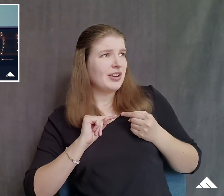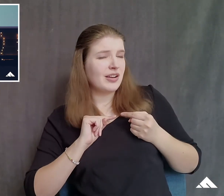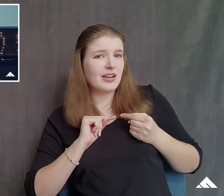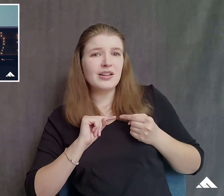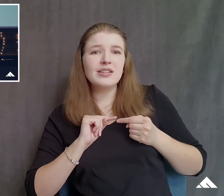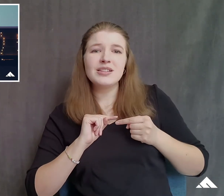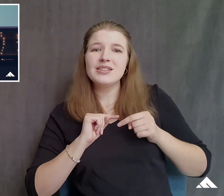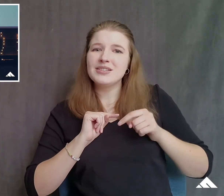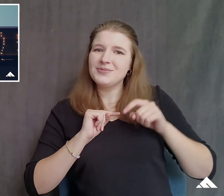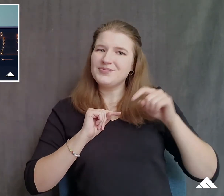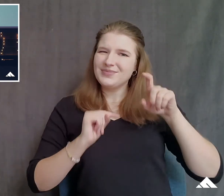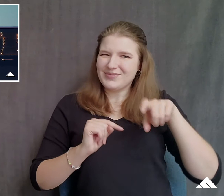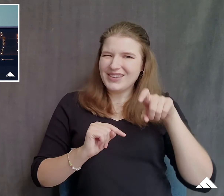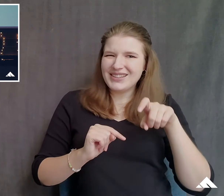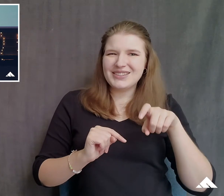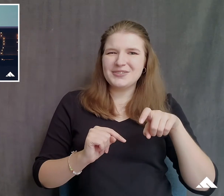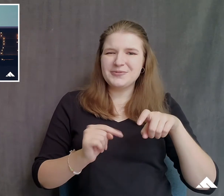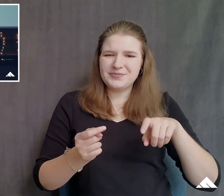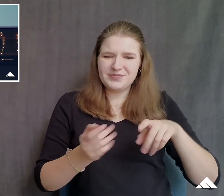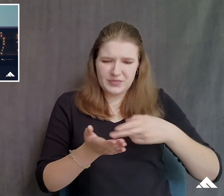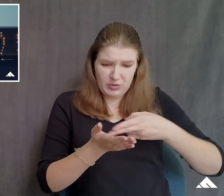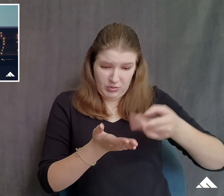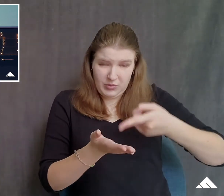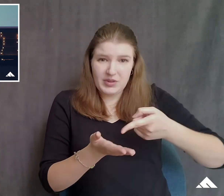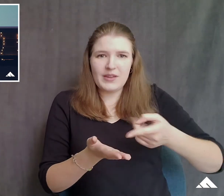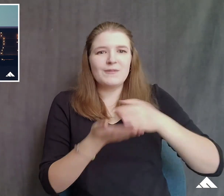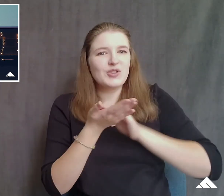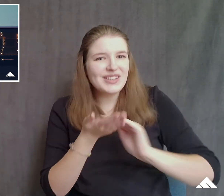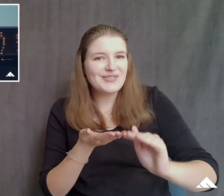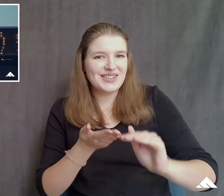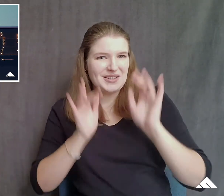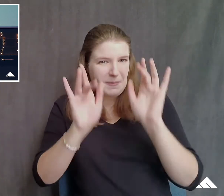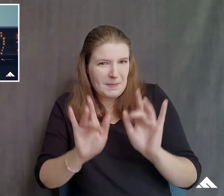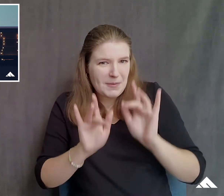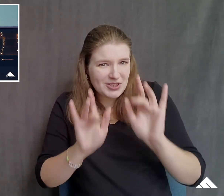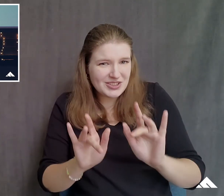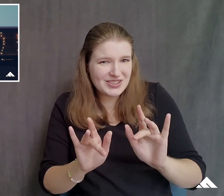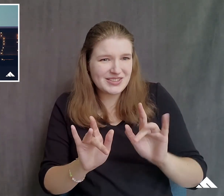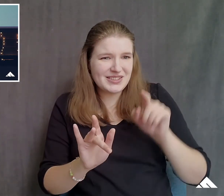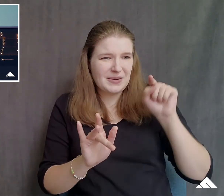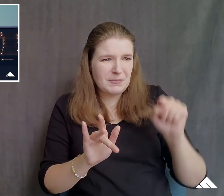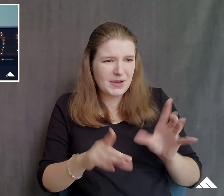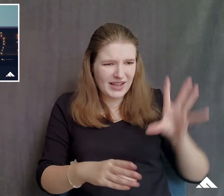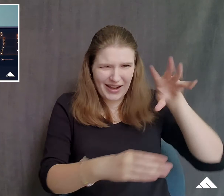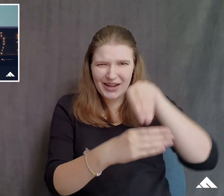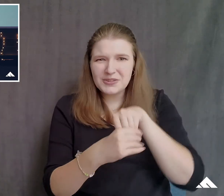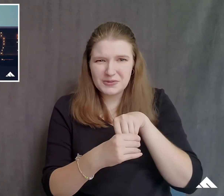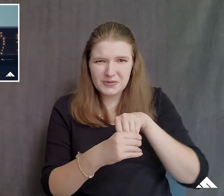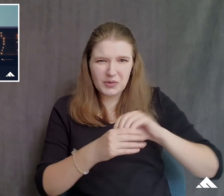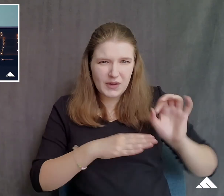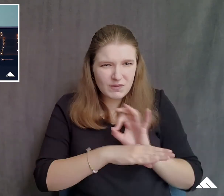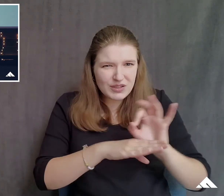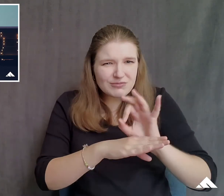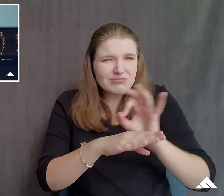need this reality of forgiveness and mercy needs to be in play and